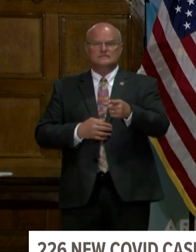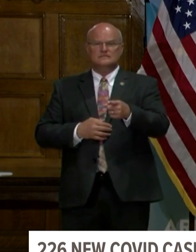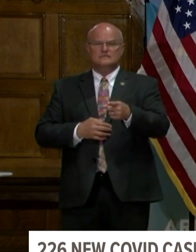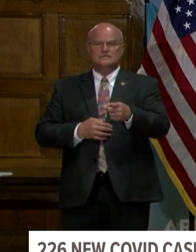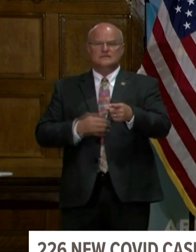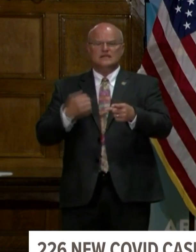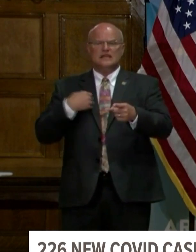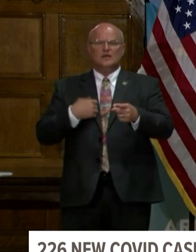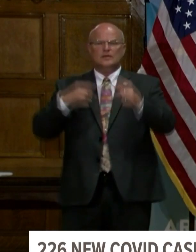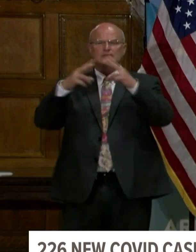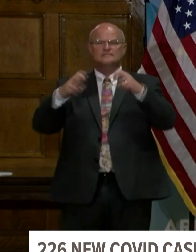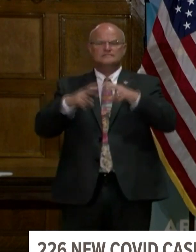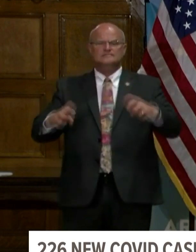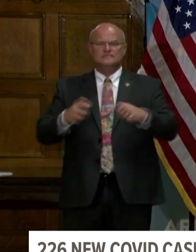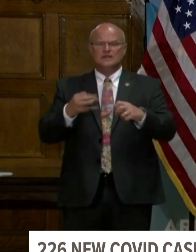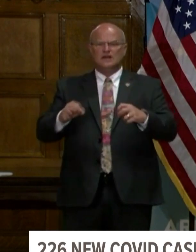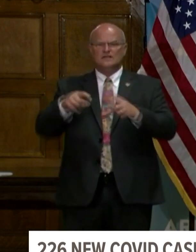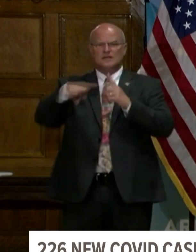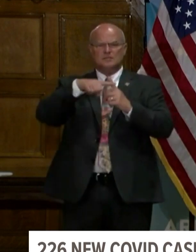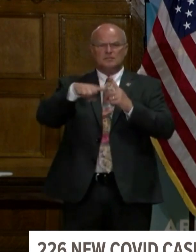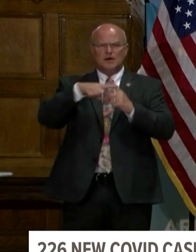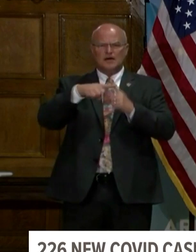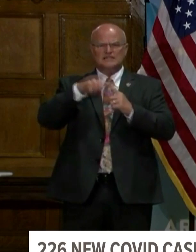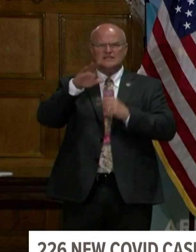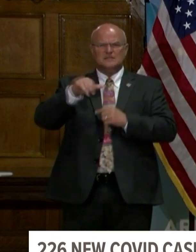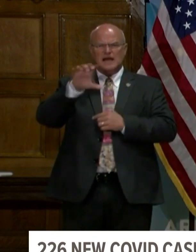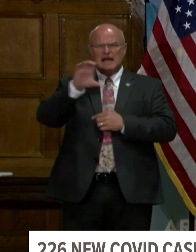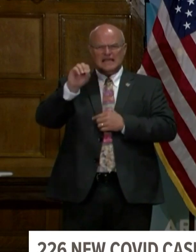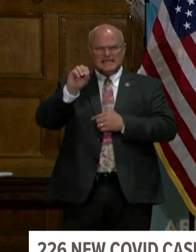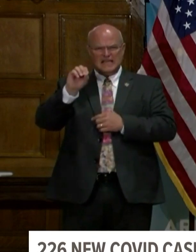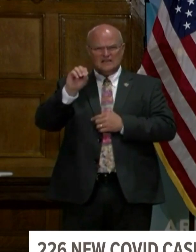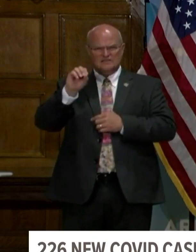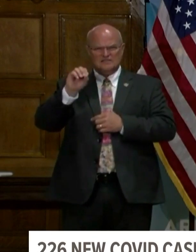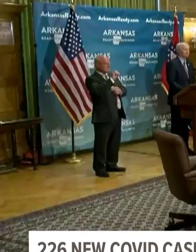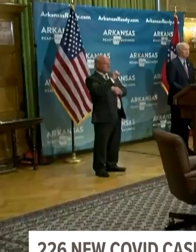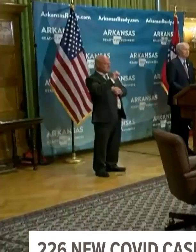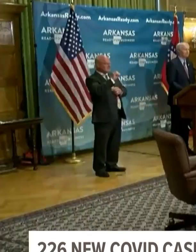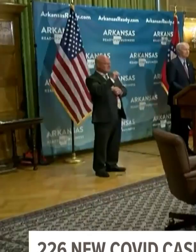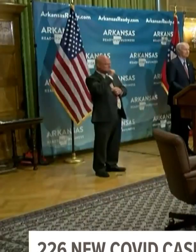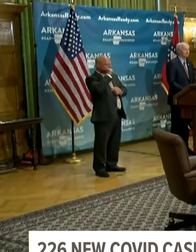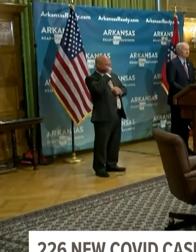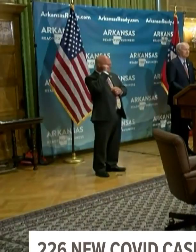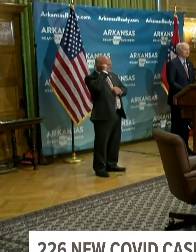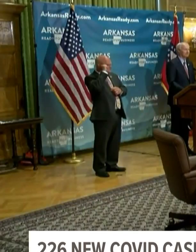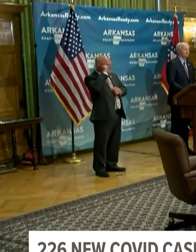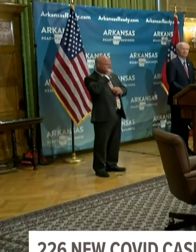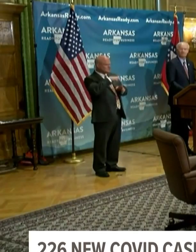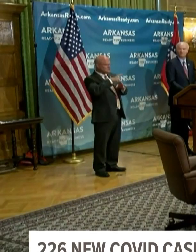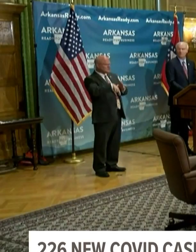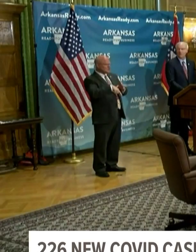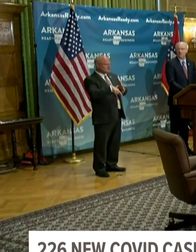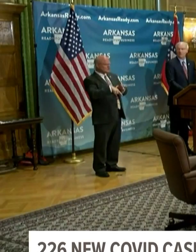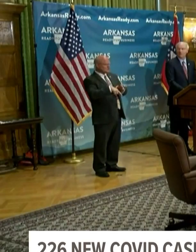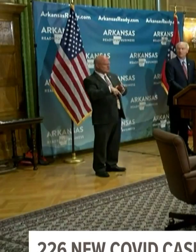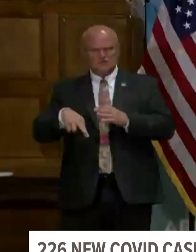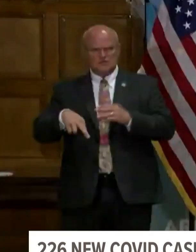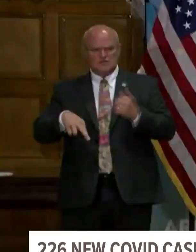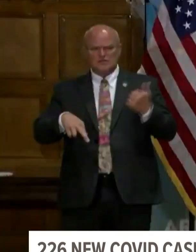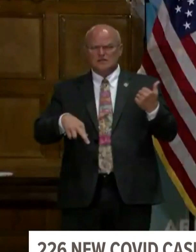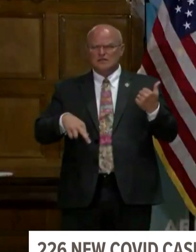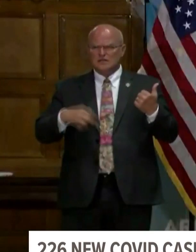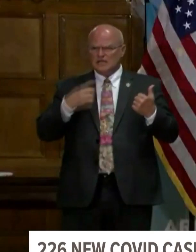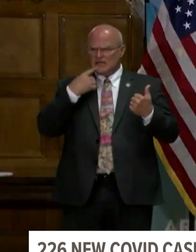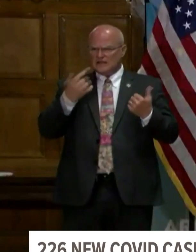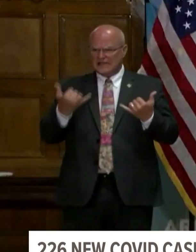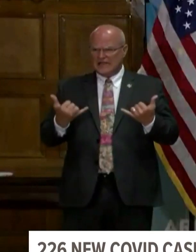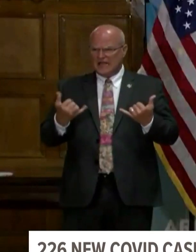Can we get a breakdown of the positives by county from, I guess, yesterday's results? You